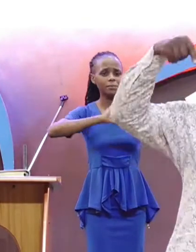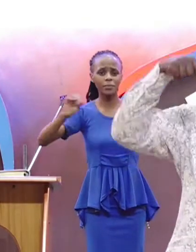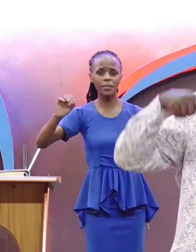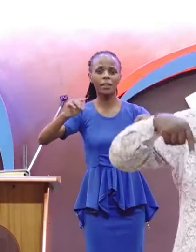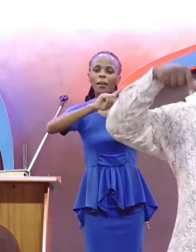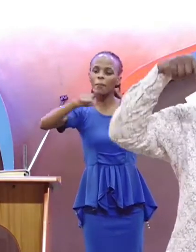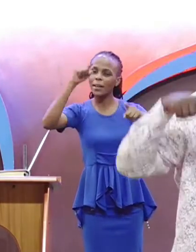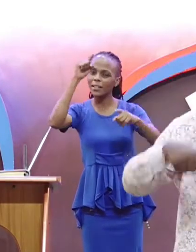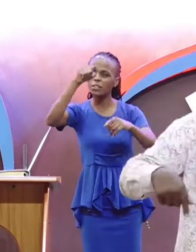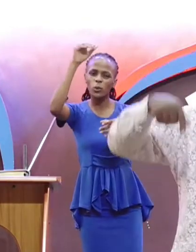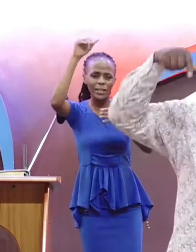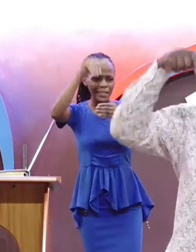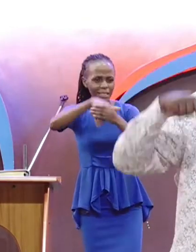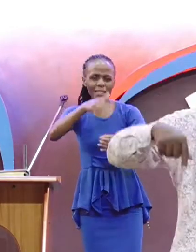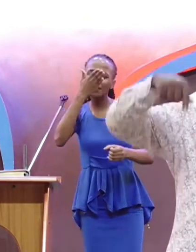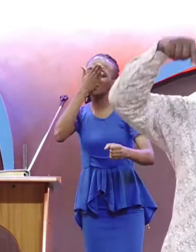been.